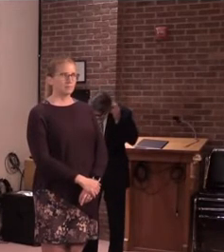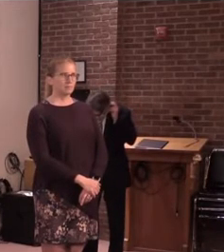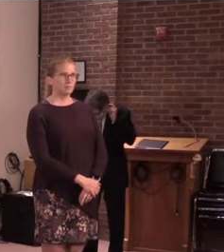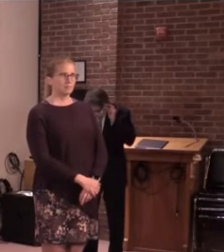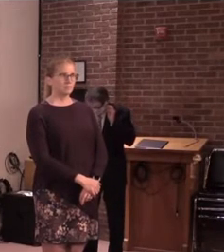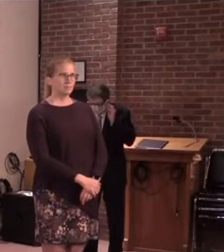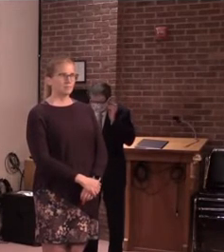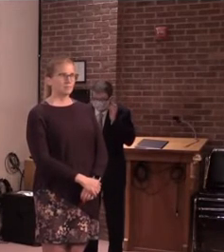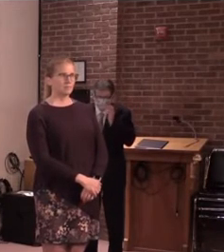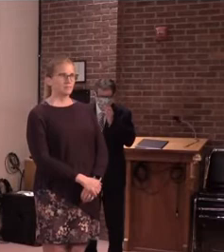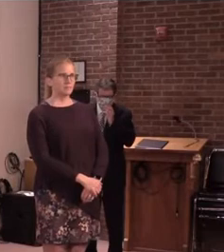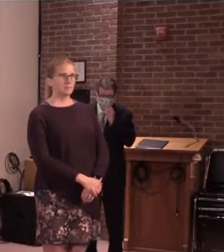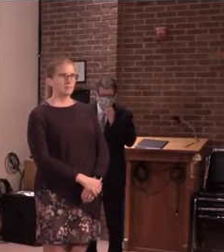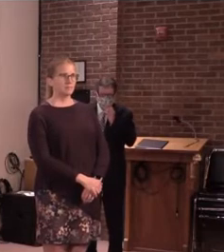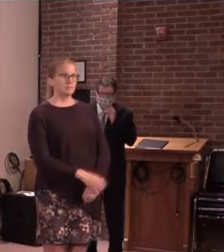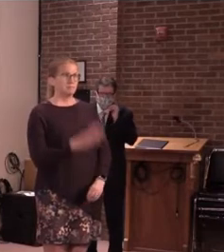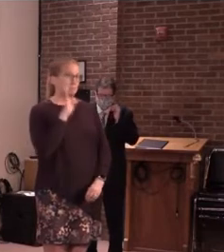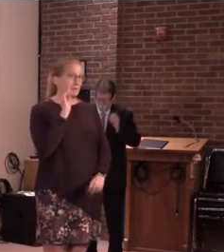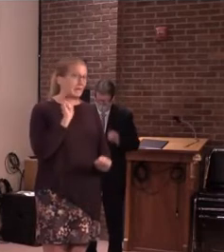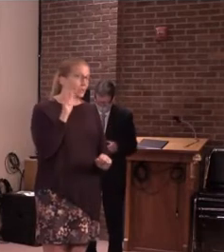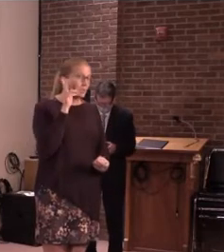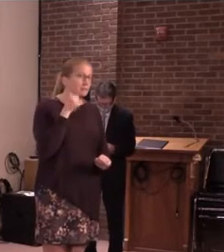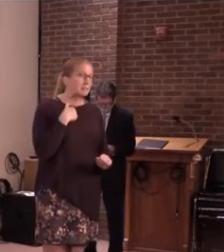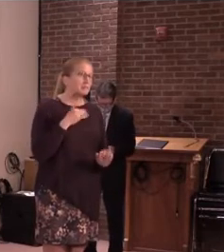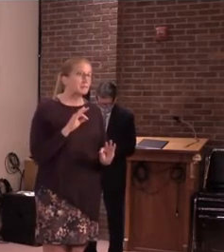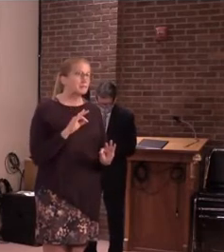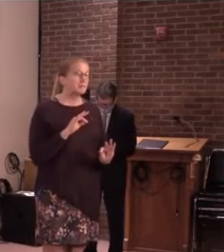Hello, Governor, can you hear me? We can.